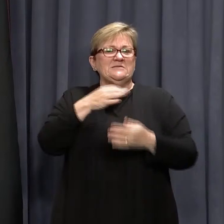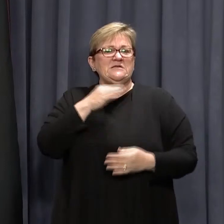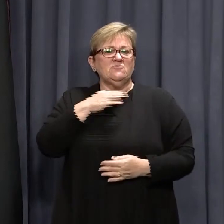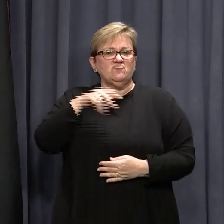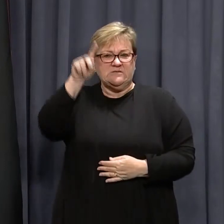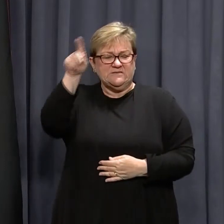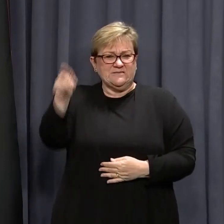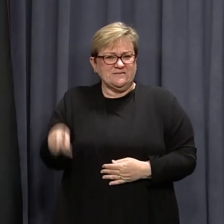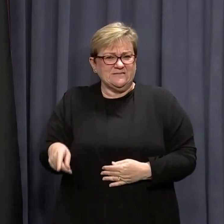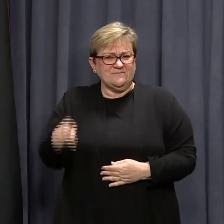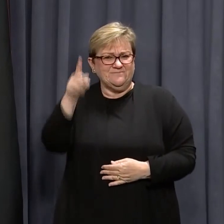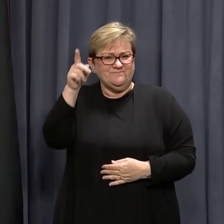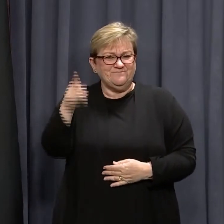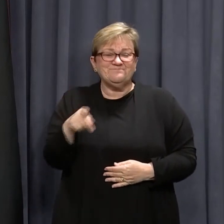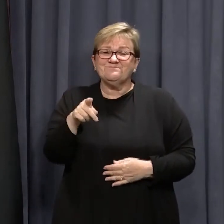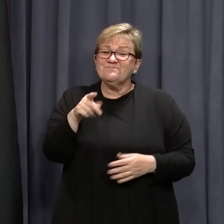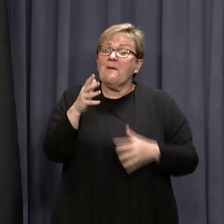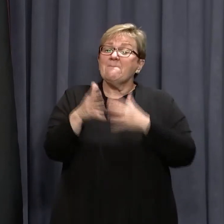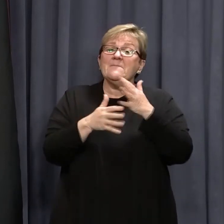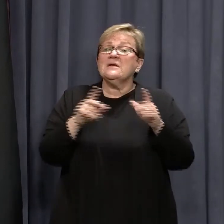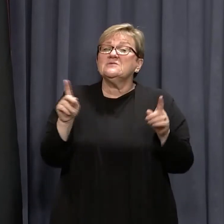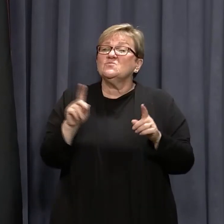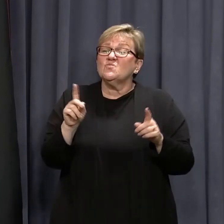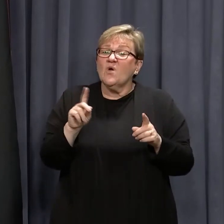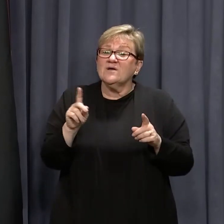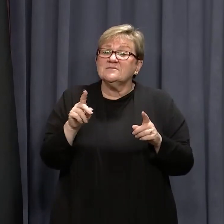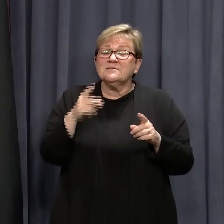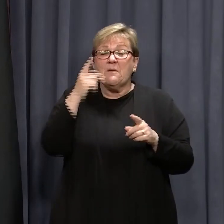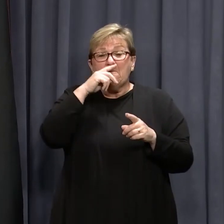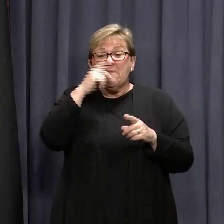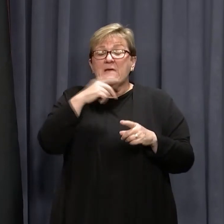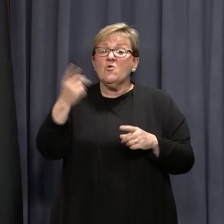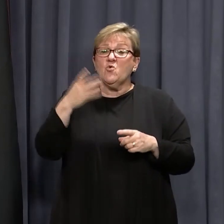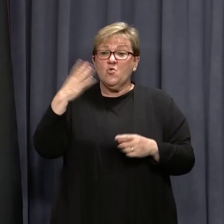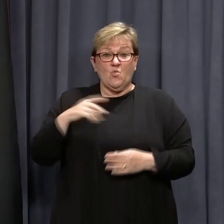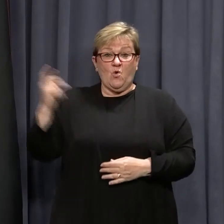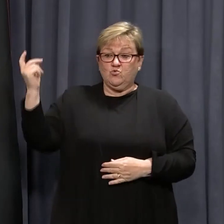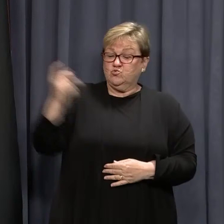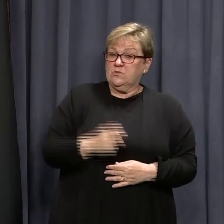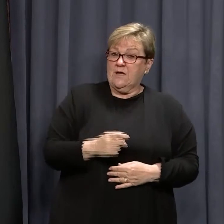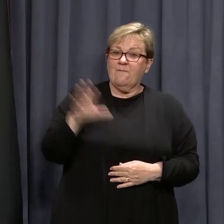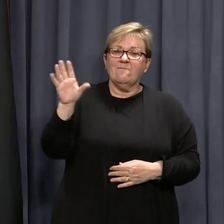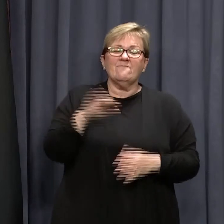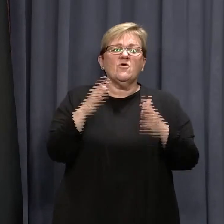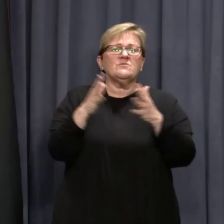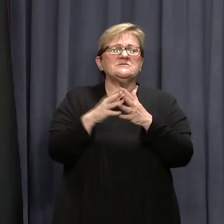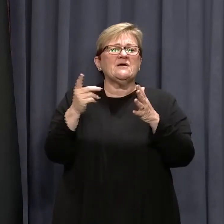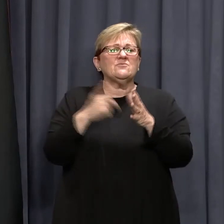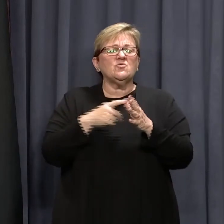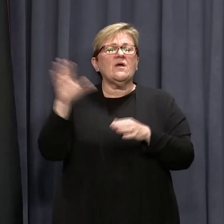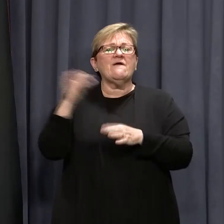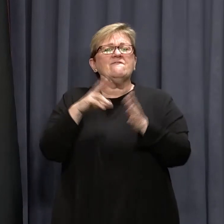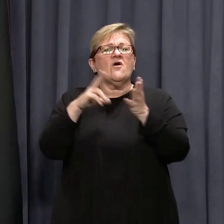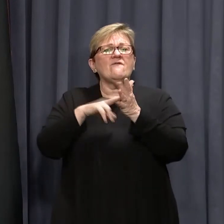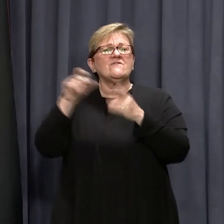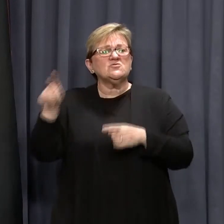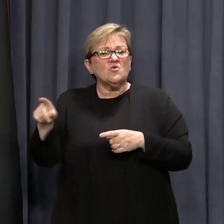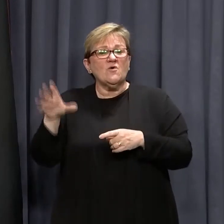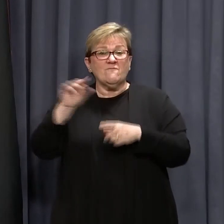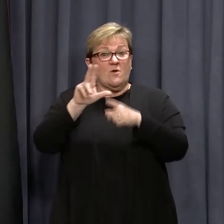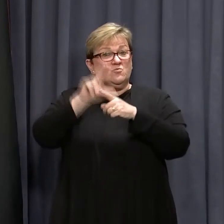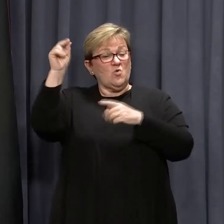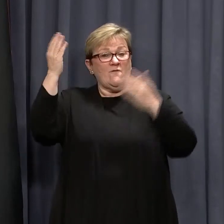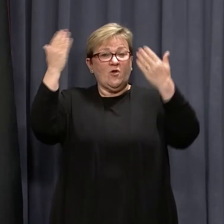states. That means approved travellers arriving into WA from Victoria from